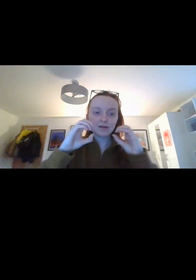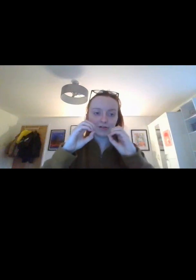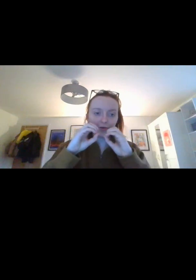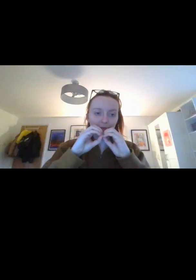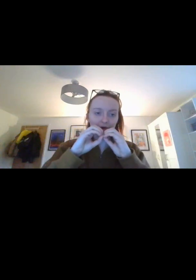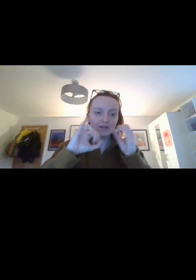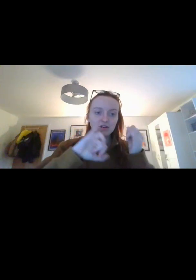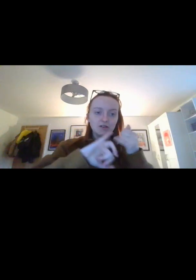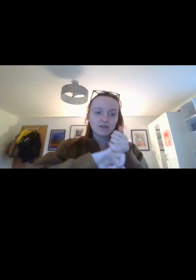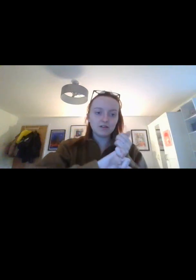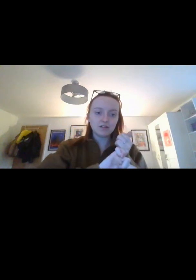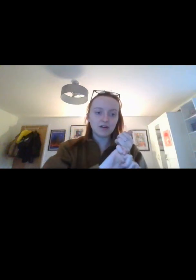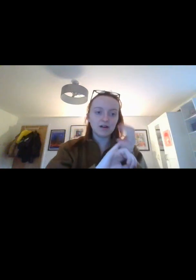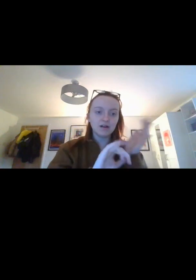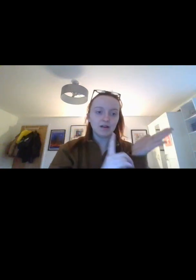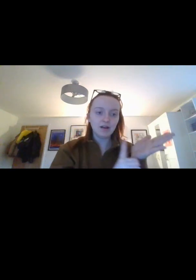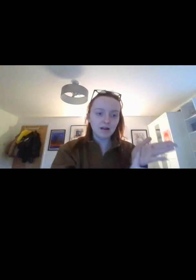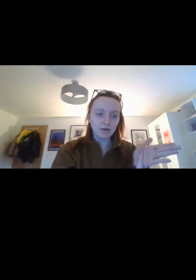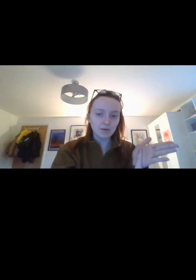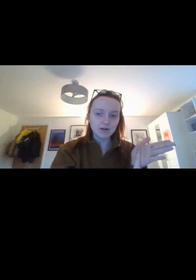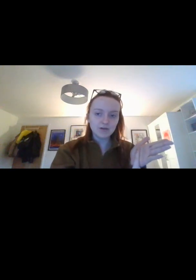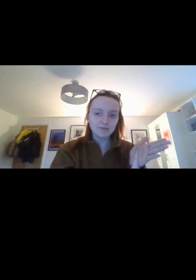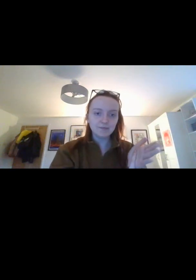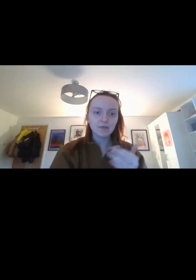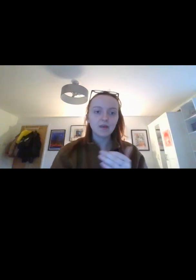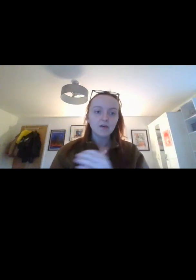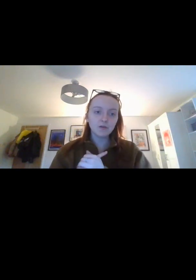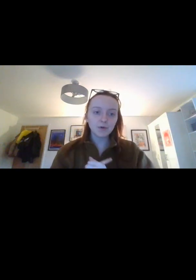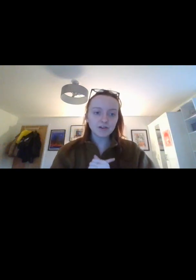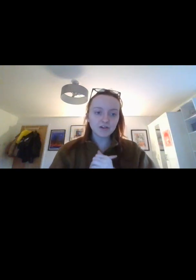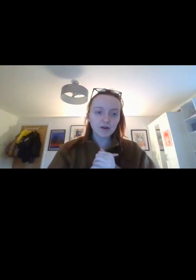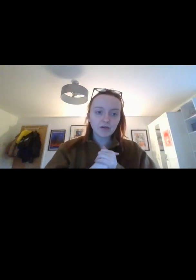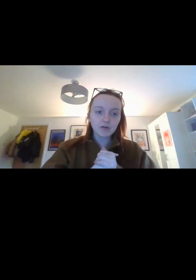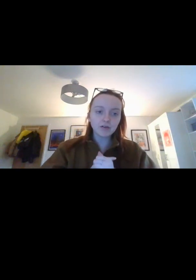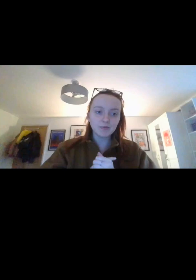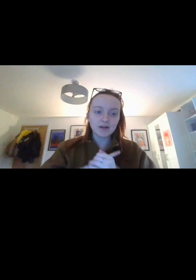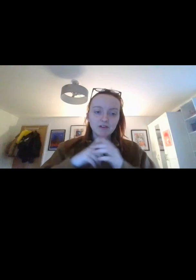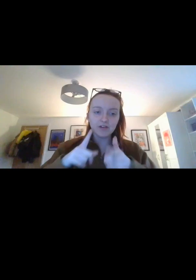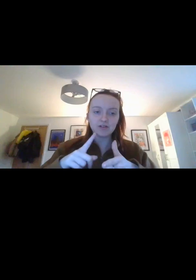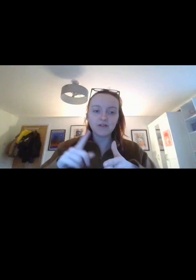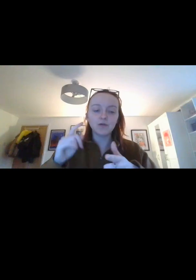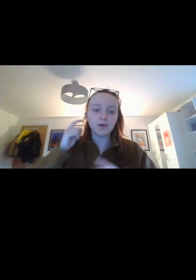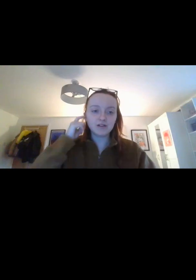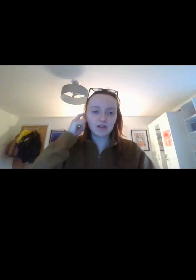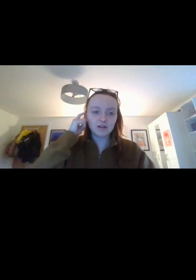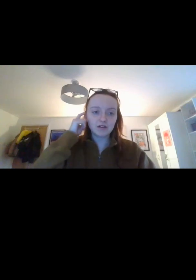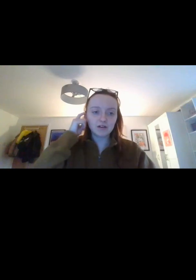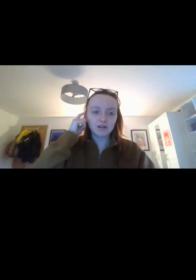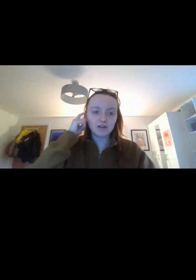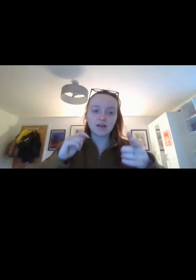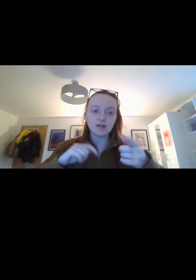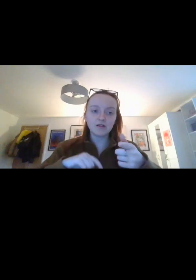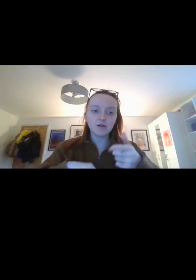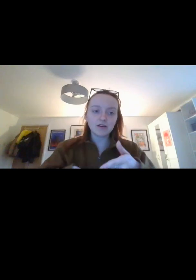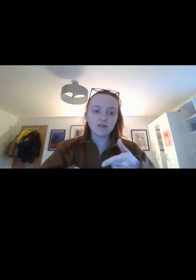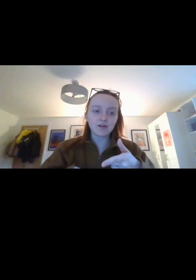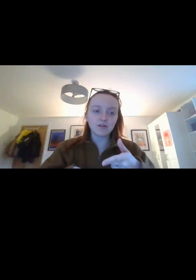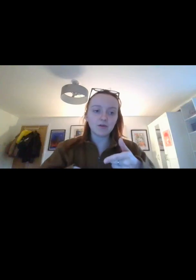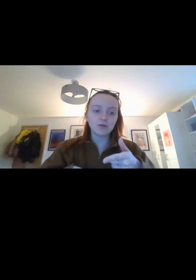So British Sign Language. For British Red Cross, we actually do the sign for British, which is taking your index finger and